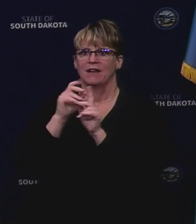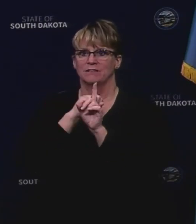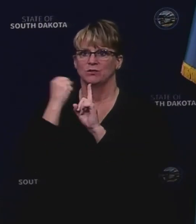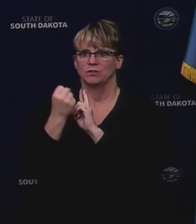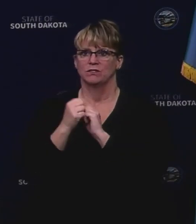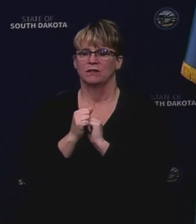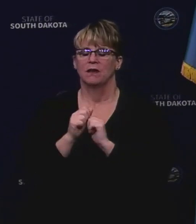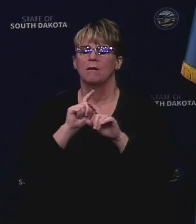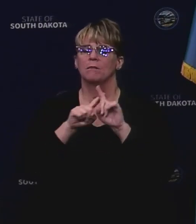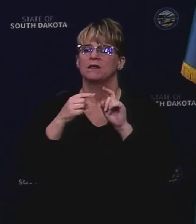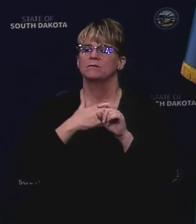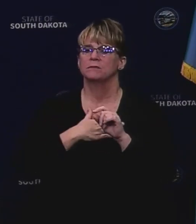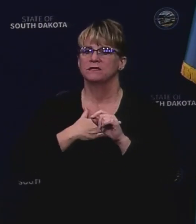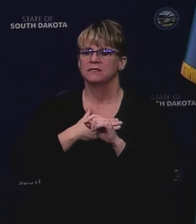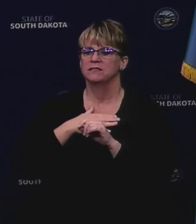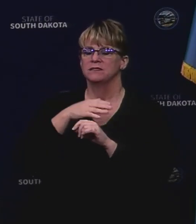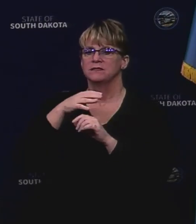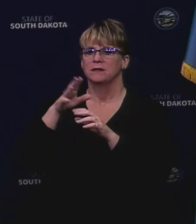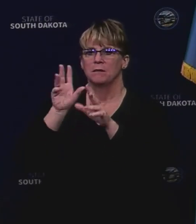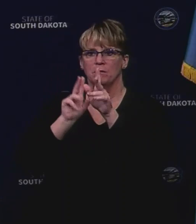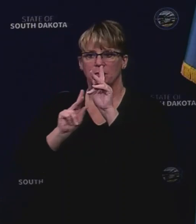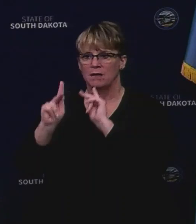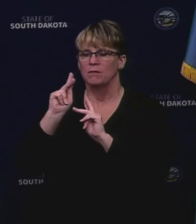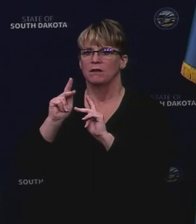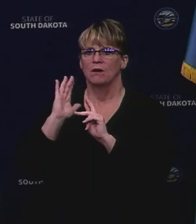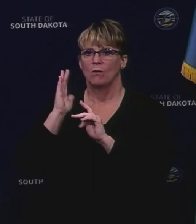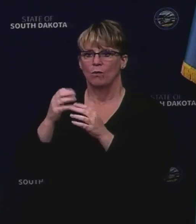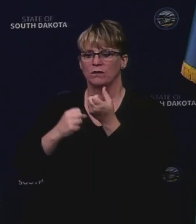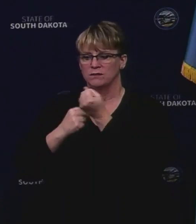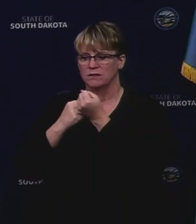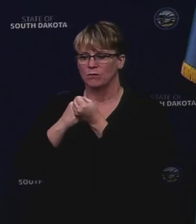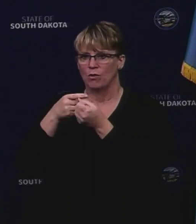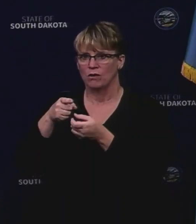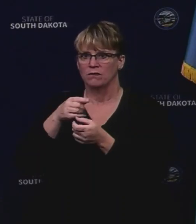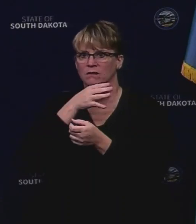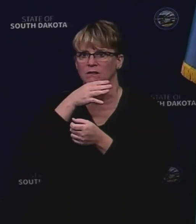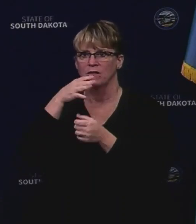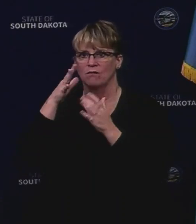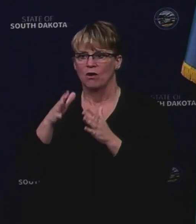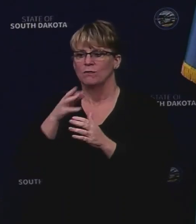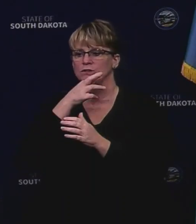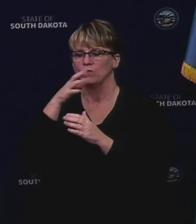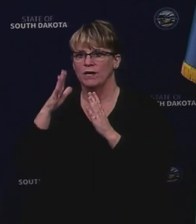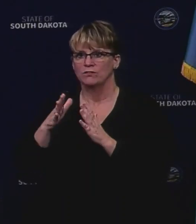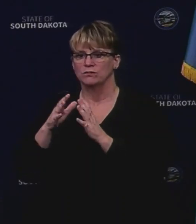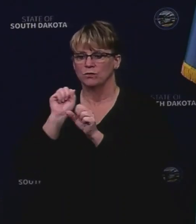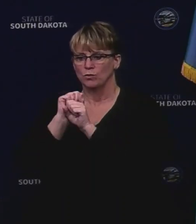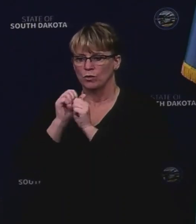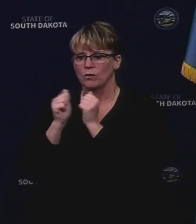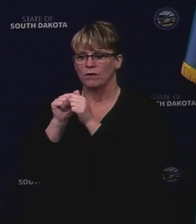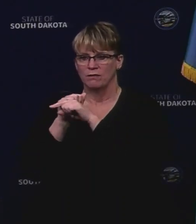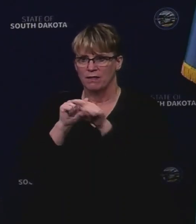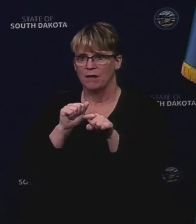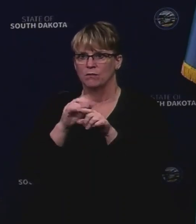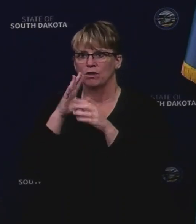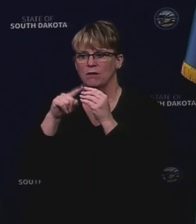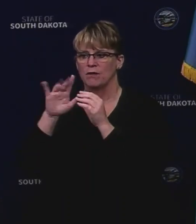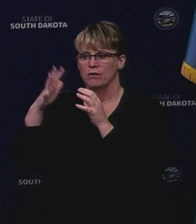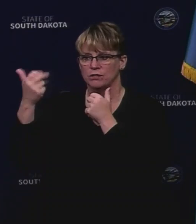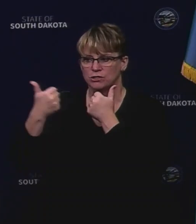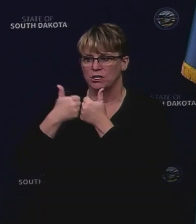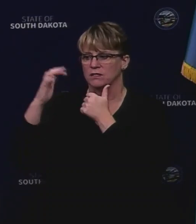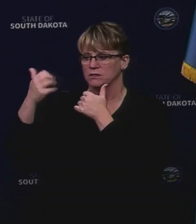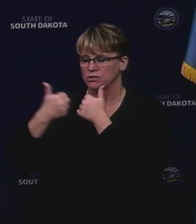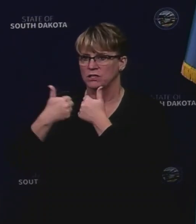I want to remind them that there are people who want to walk alongside them and talk to them and visit with them about the incredible challenges